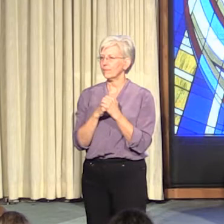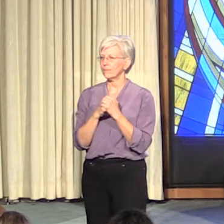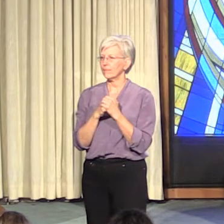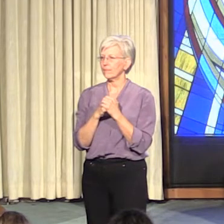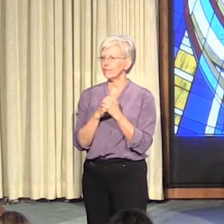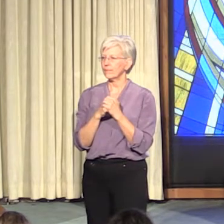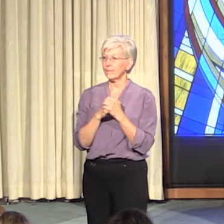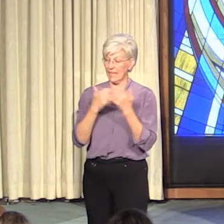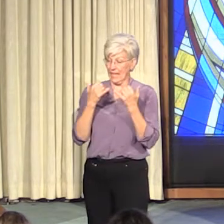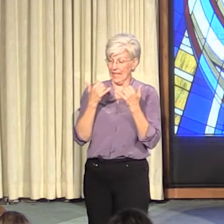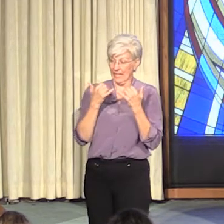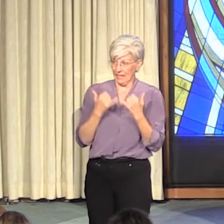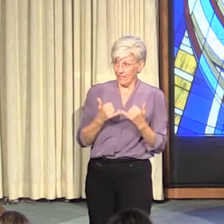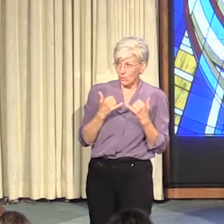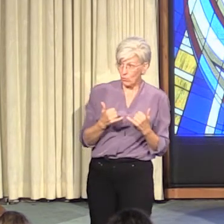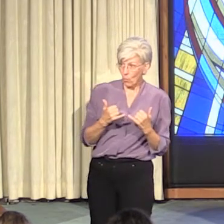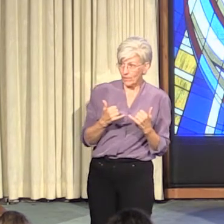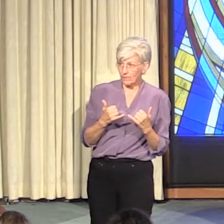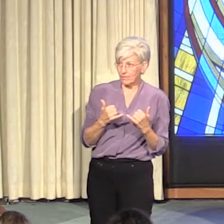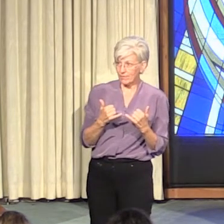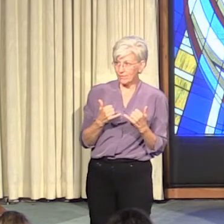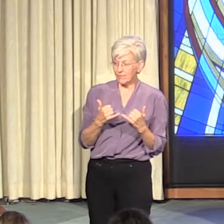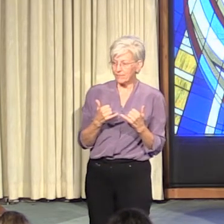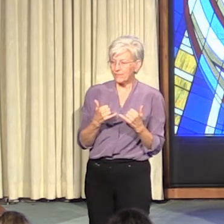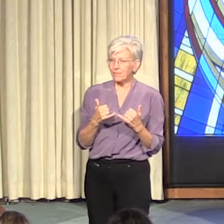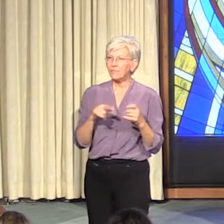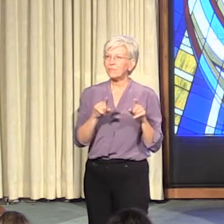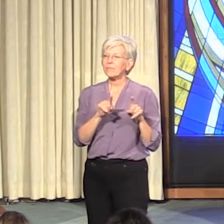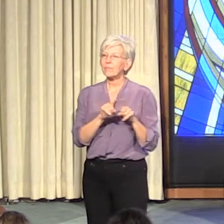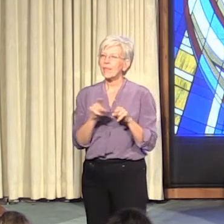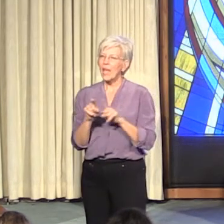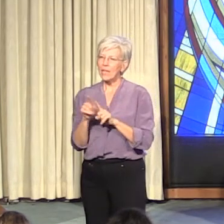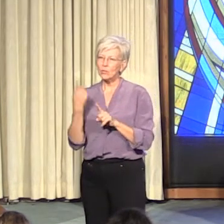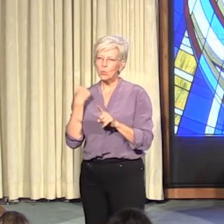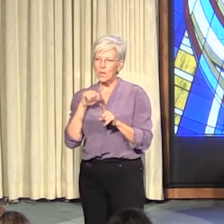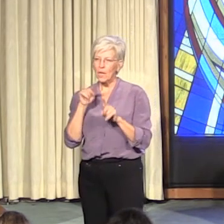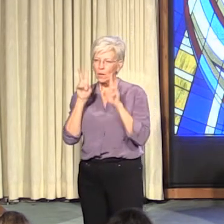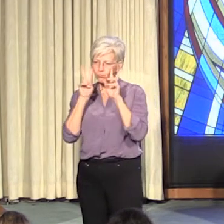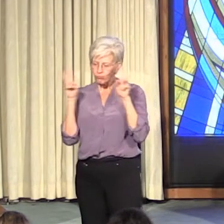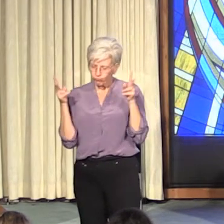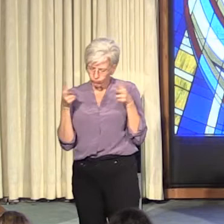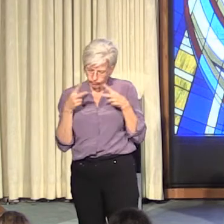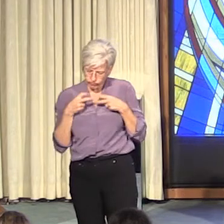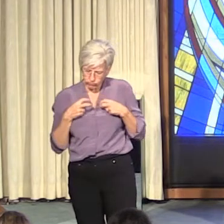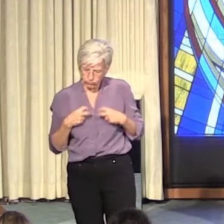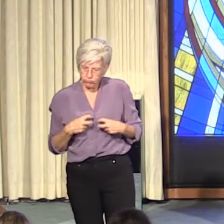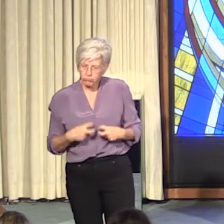in this moment, on this day, as we look deeply within ourselves,